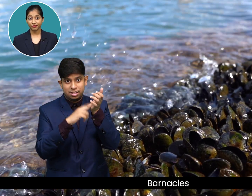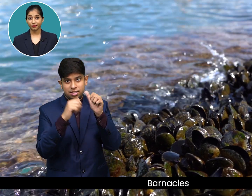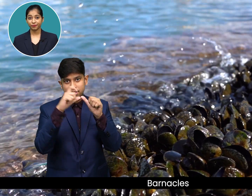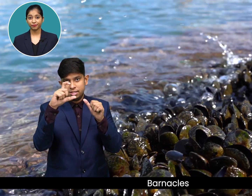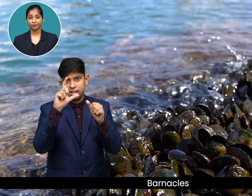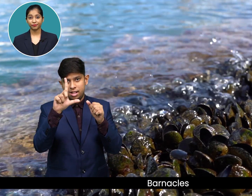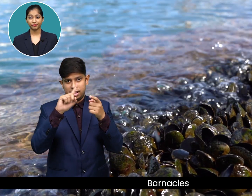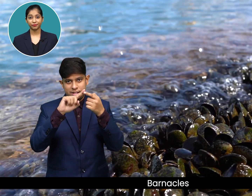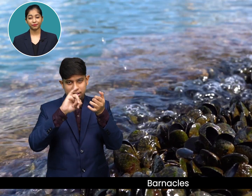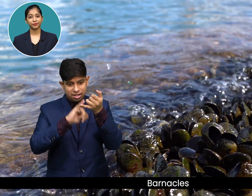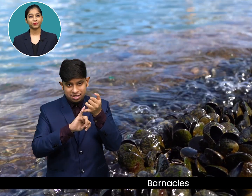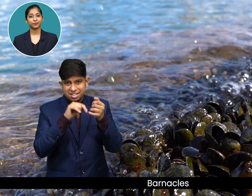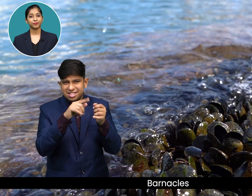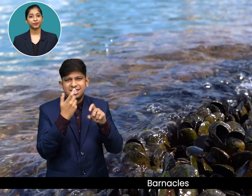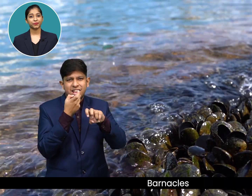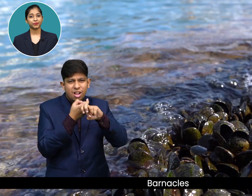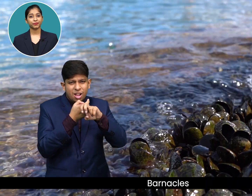Barnacles